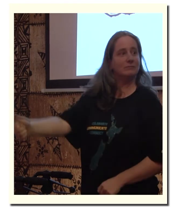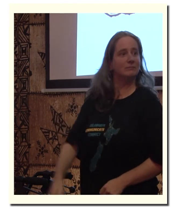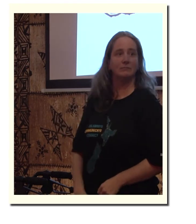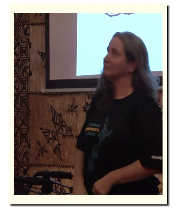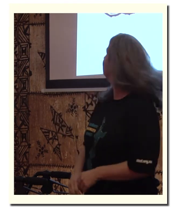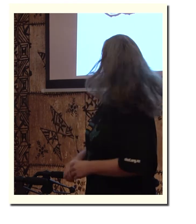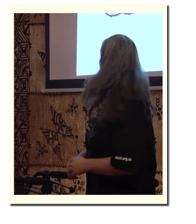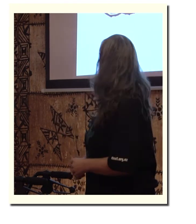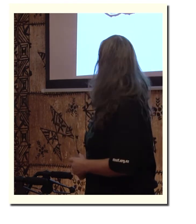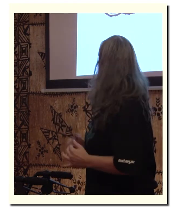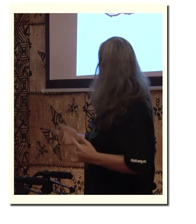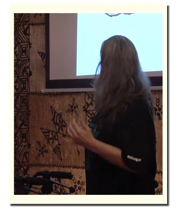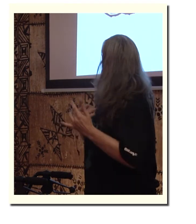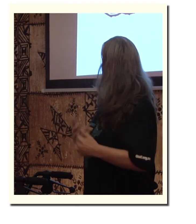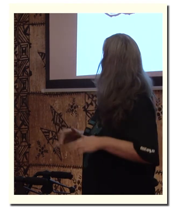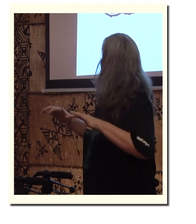Next one.